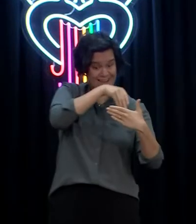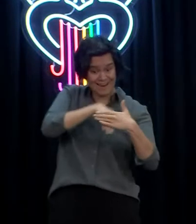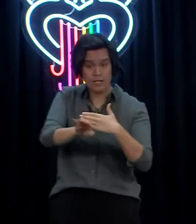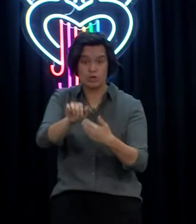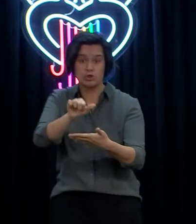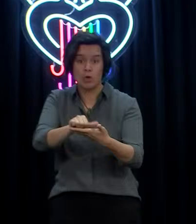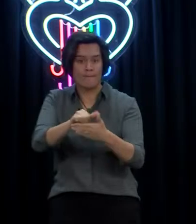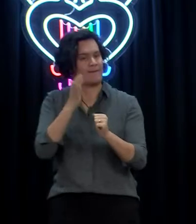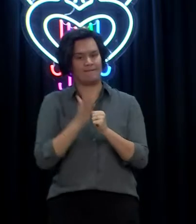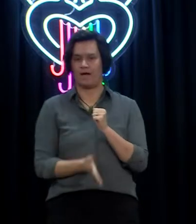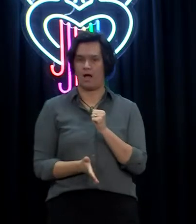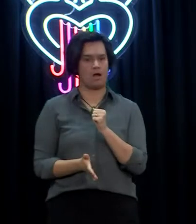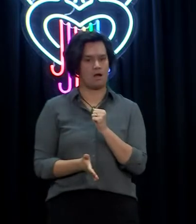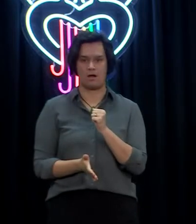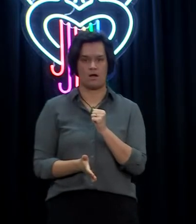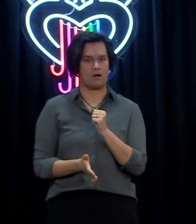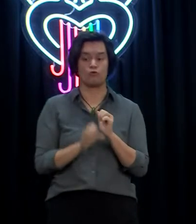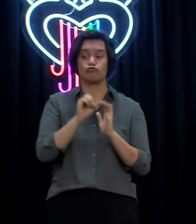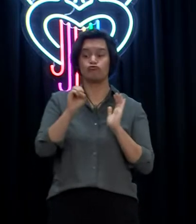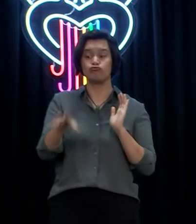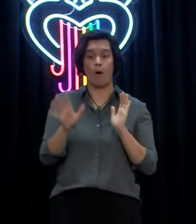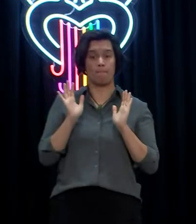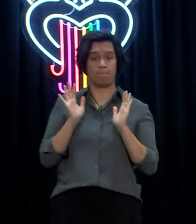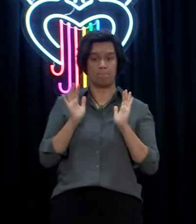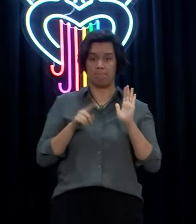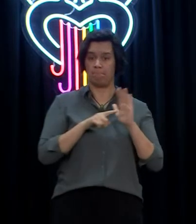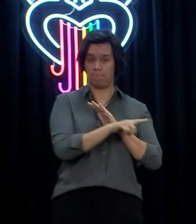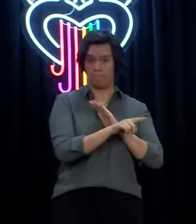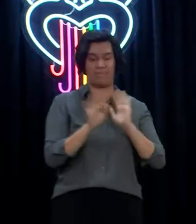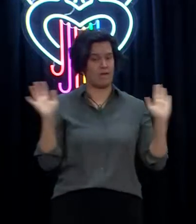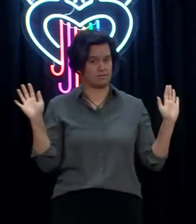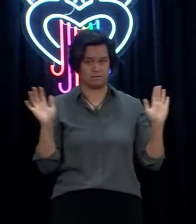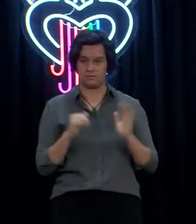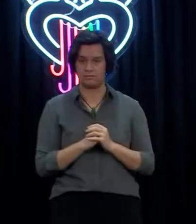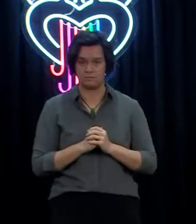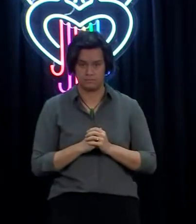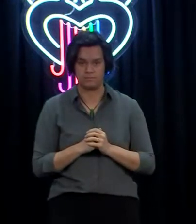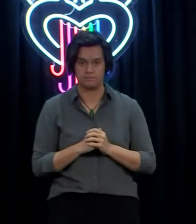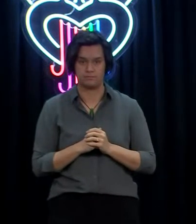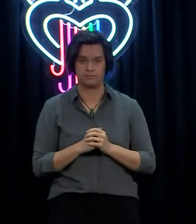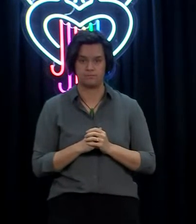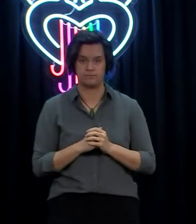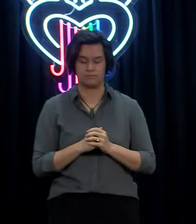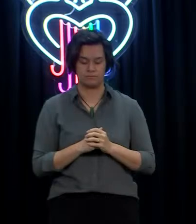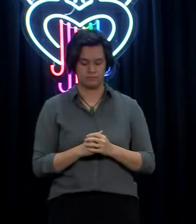floor of stores or sites as part of their delivery or pickup routine.